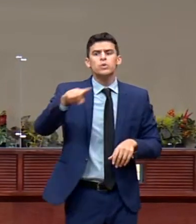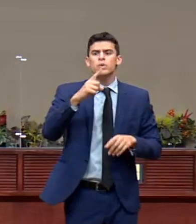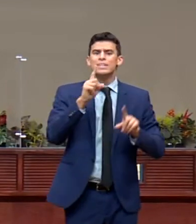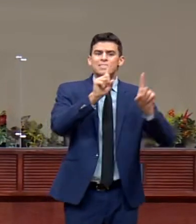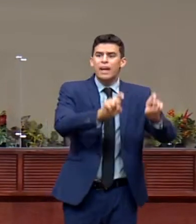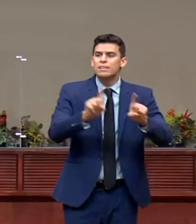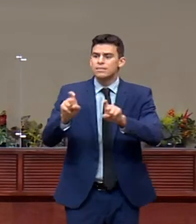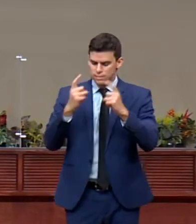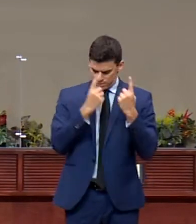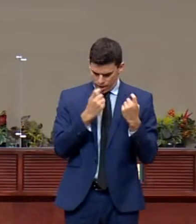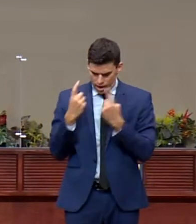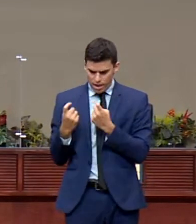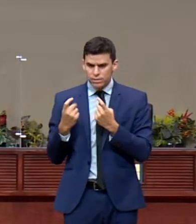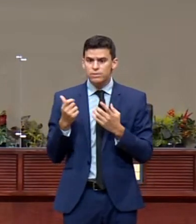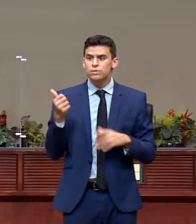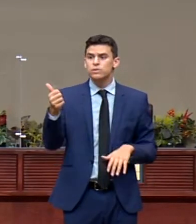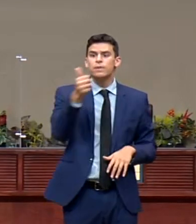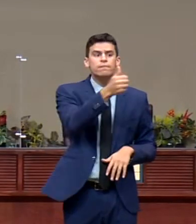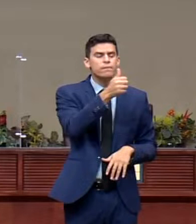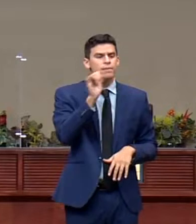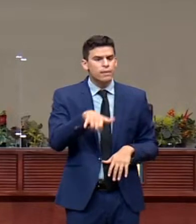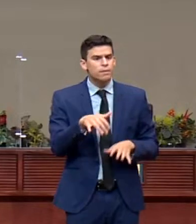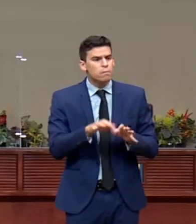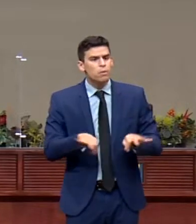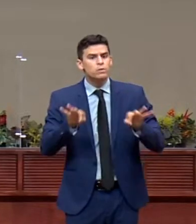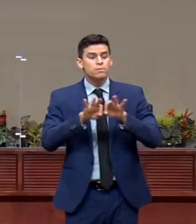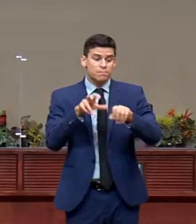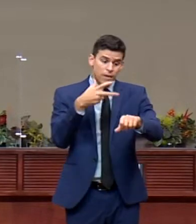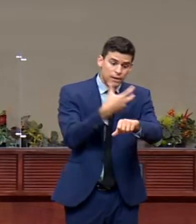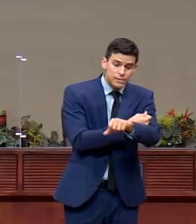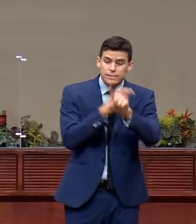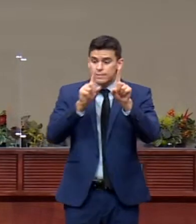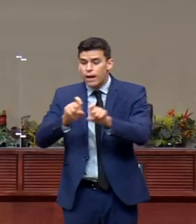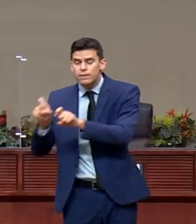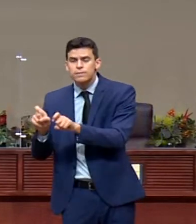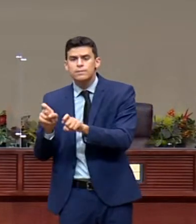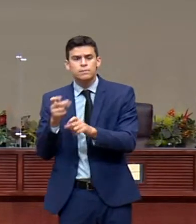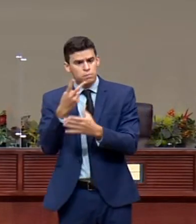vaccination and testing are especially important.